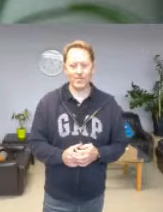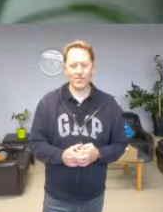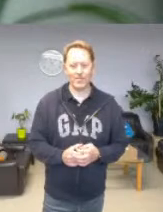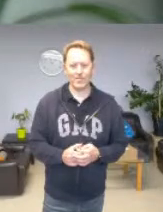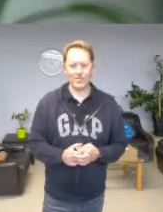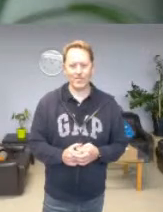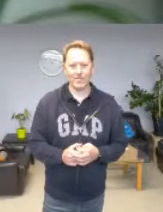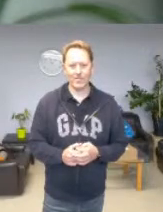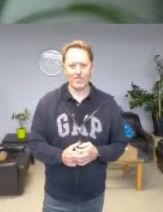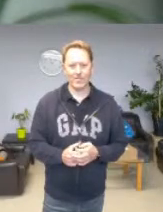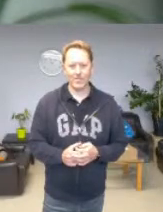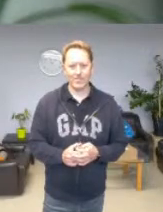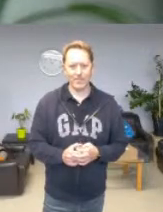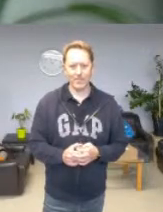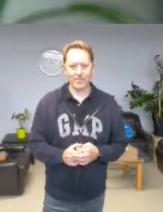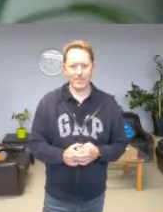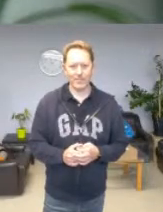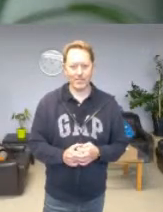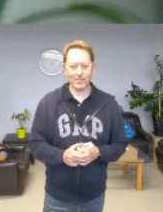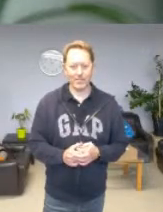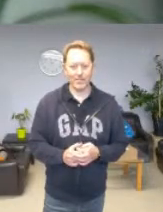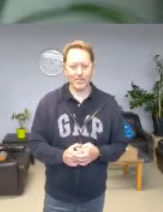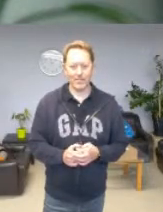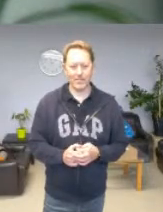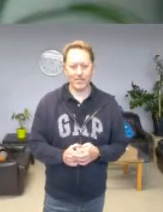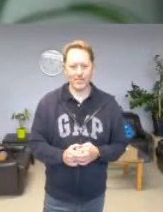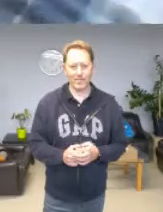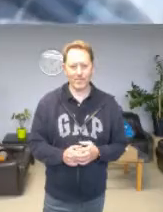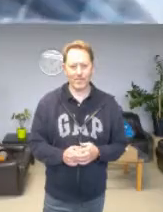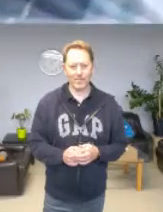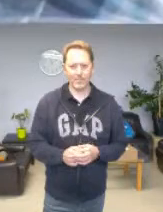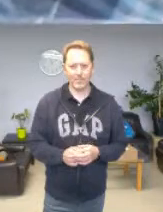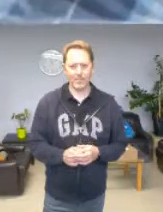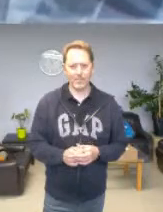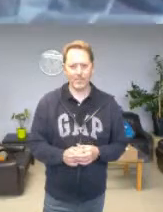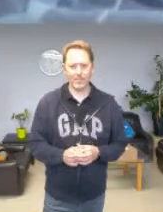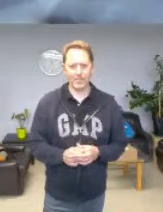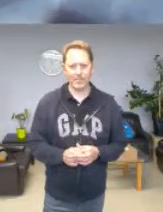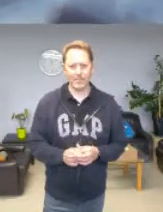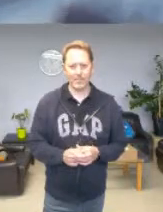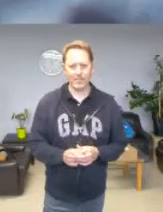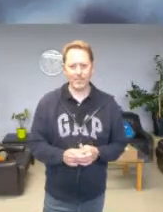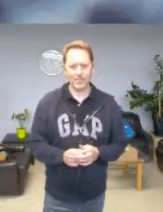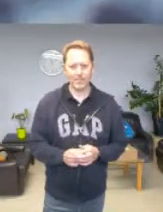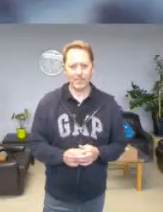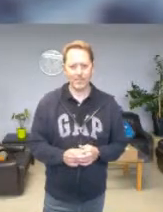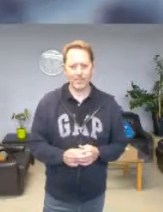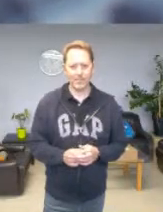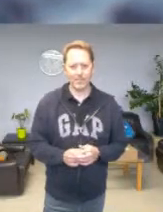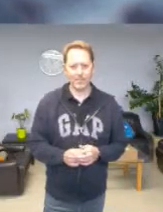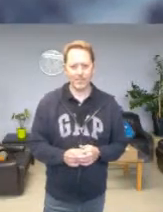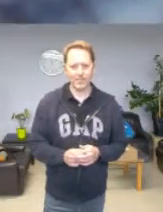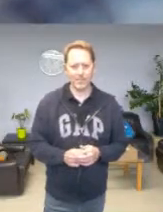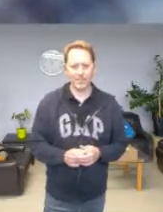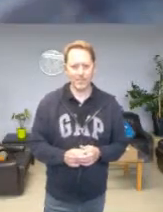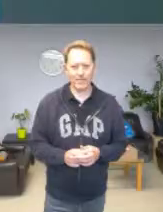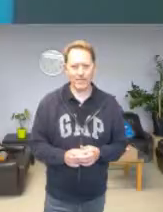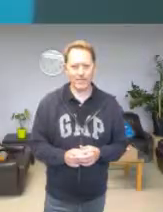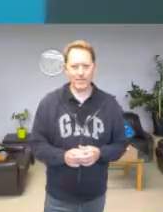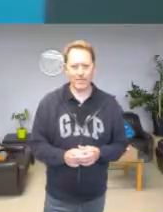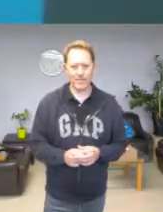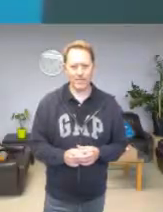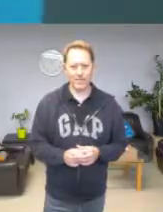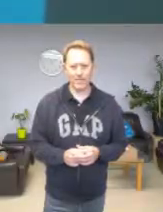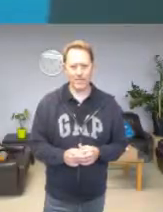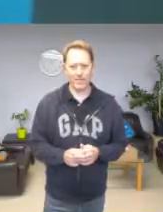of the participants is a sign language speaker. We are using the video stream to extract the landmarks. These